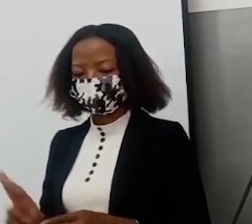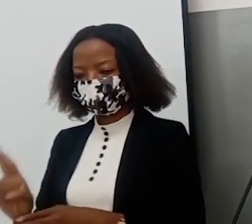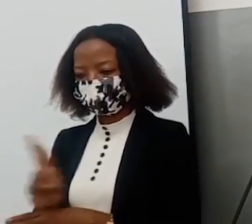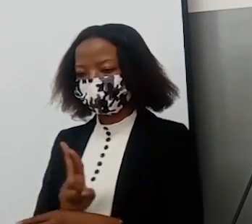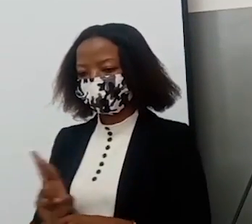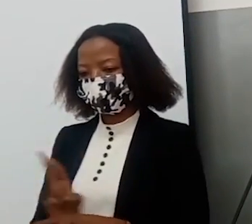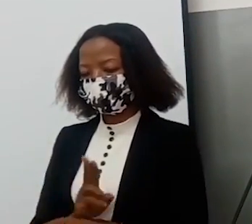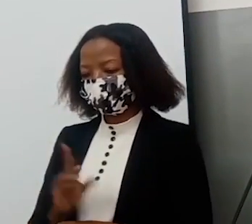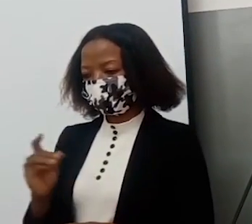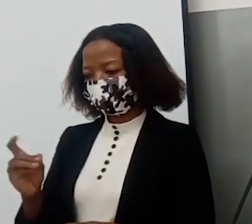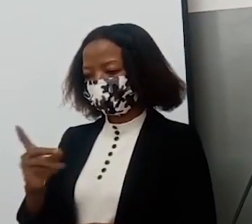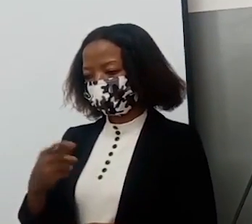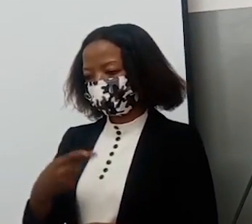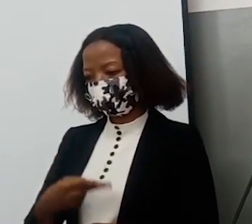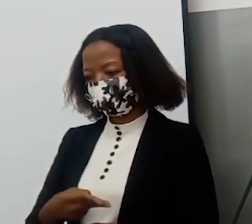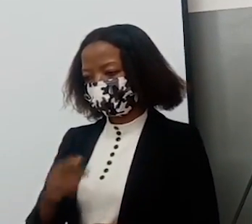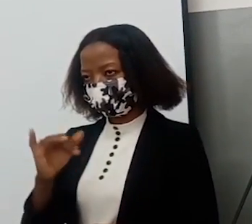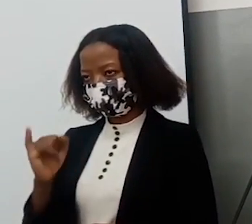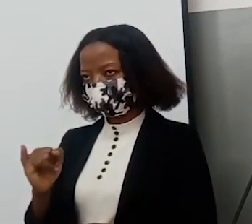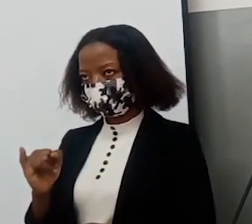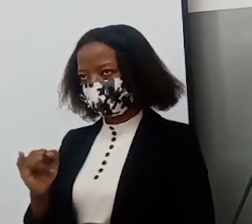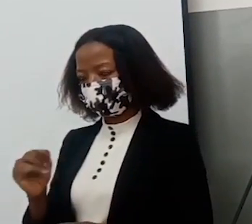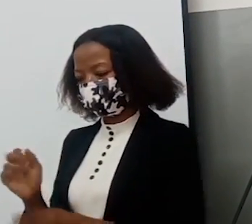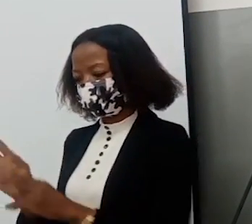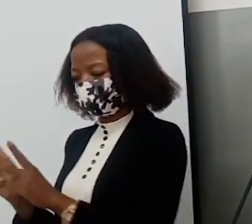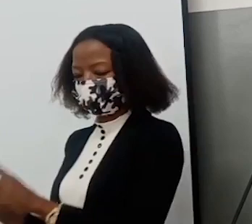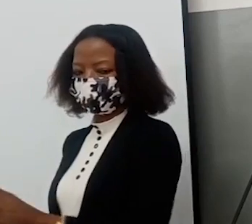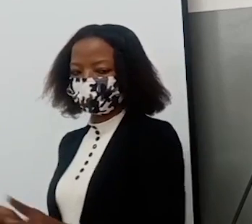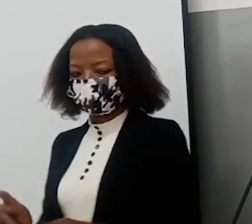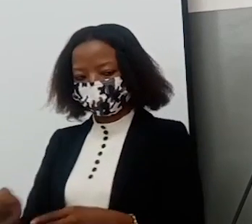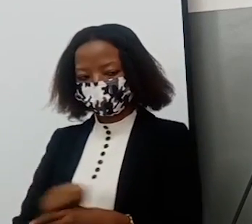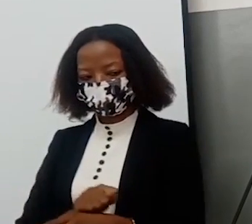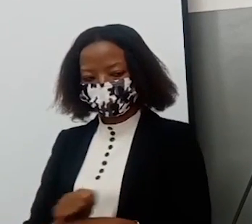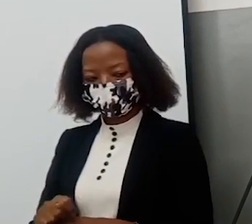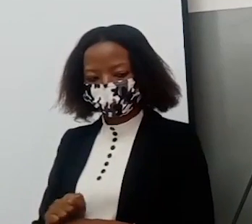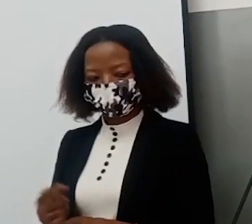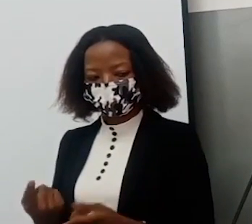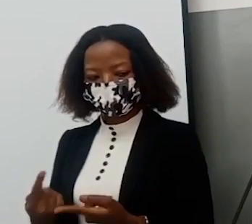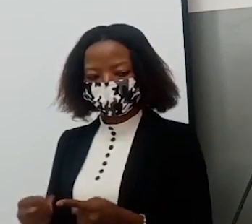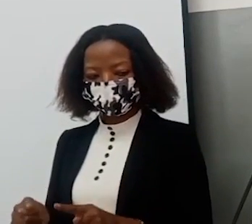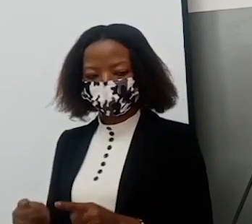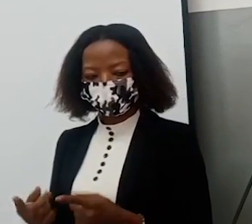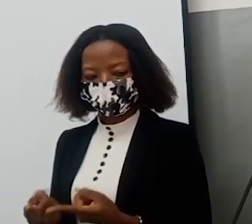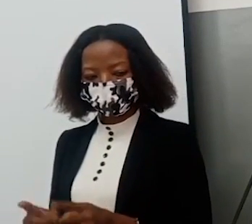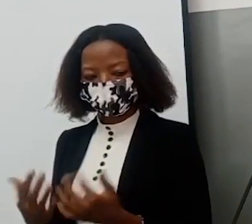our DHI system, and then the training also is ongoing.